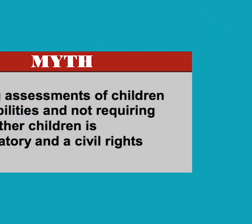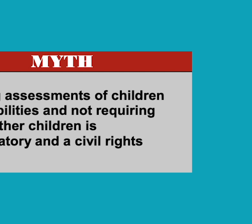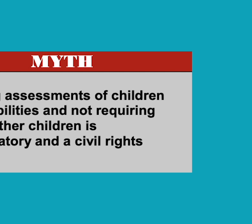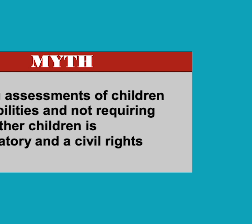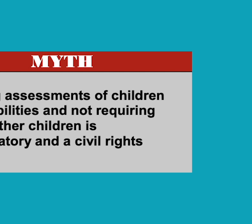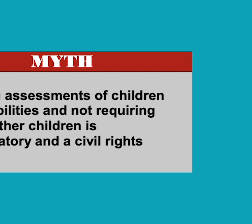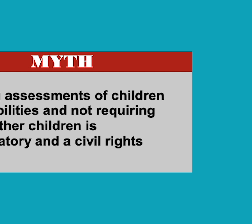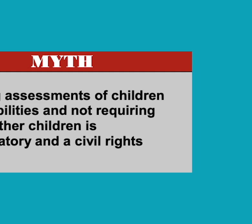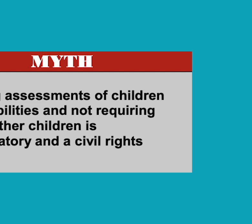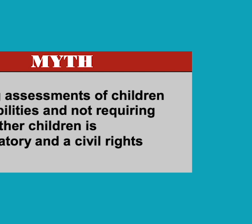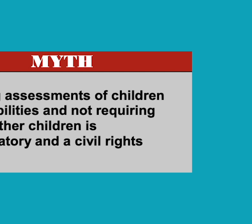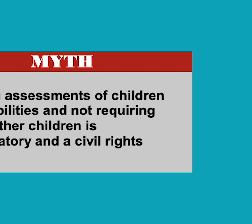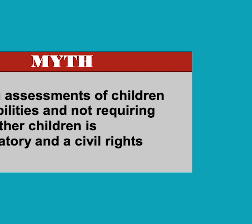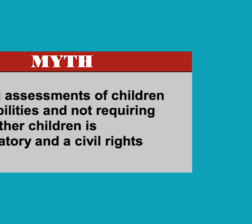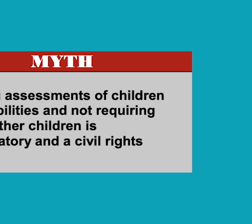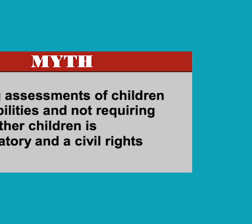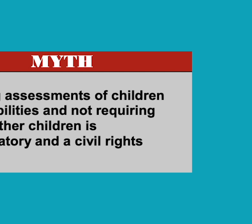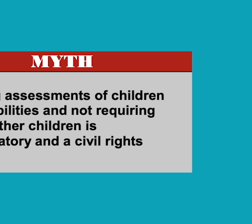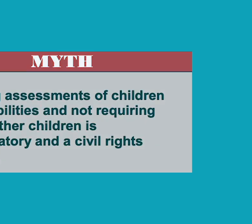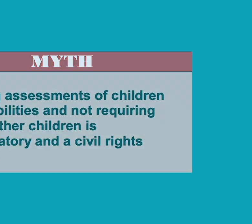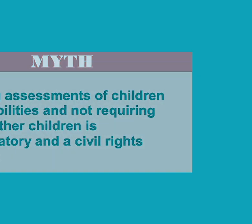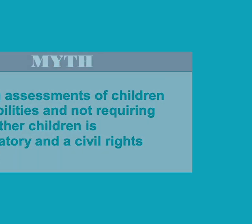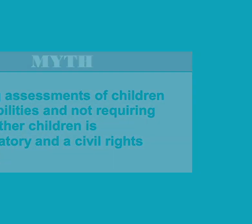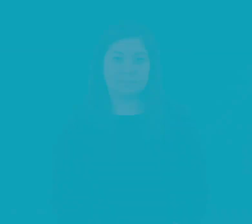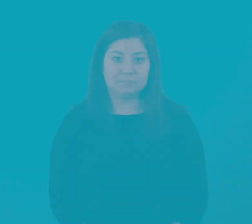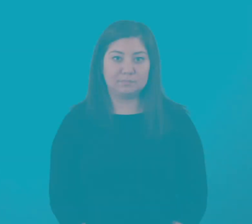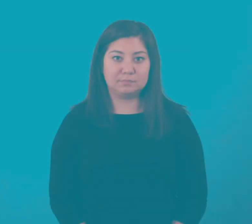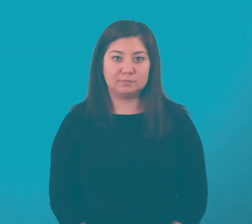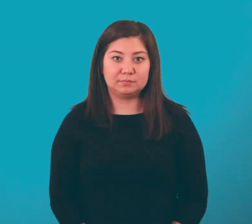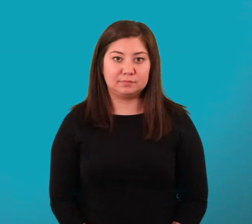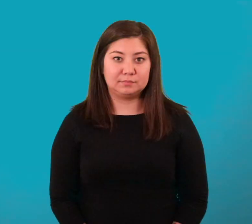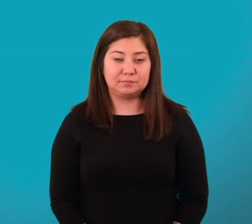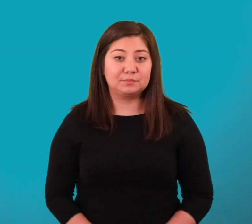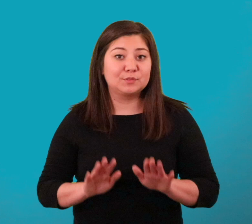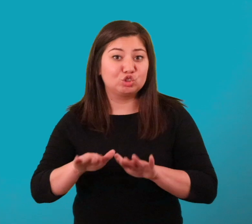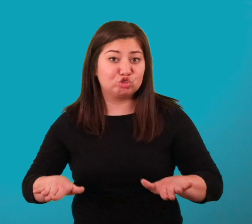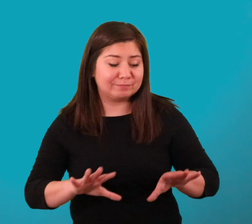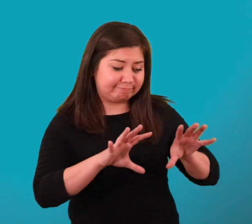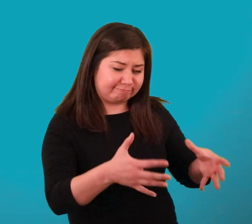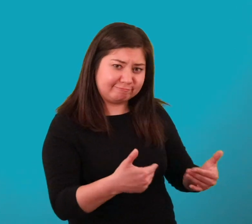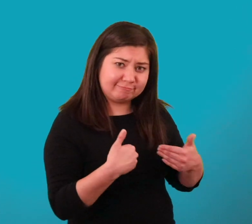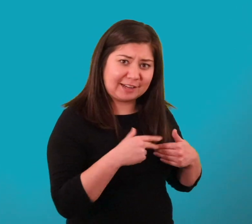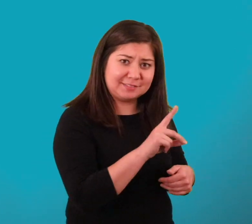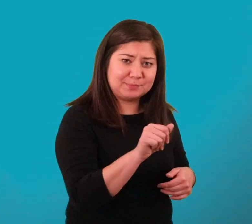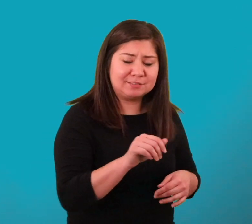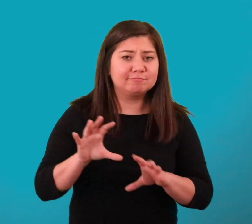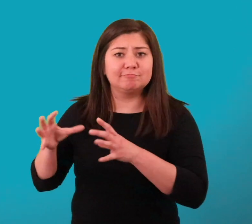Myth. Requiring assessments of children with disabilities and not requiring them of other children is discriminatory and a civil rights violation. This is